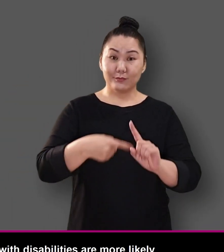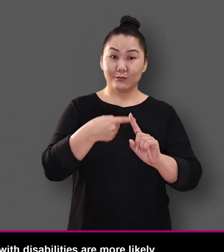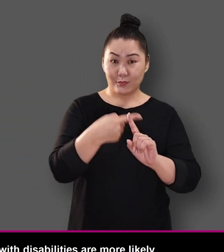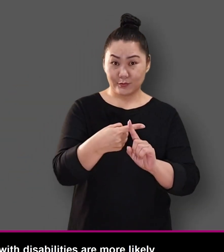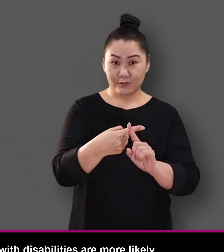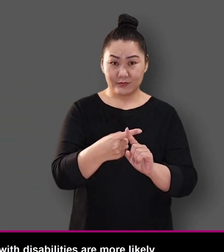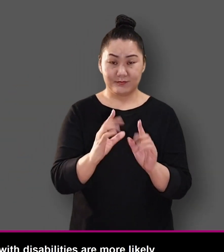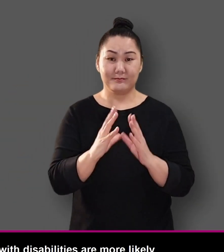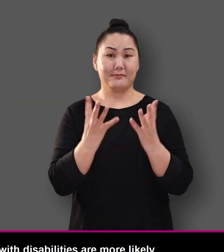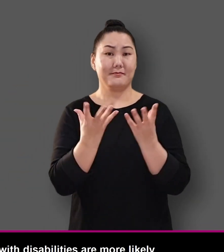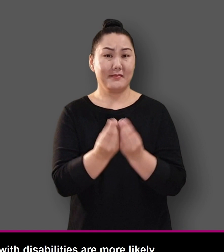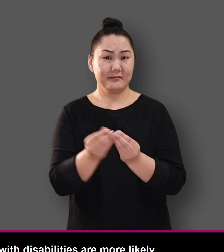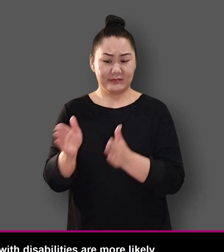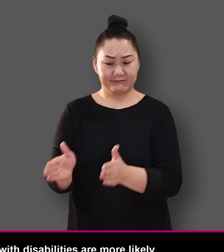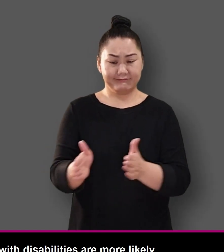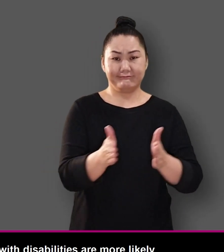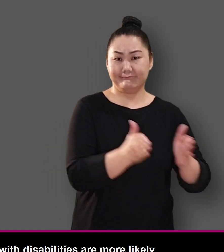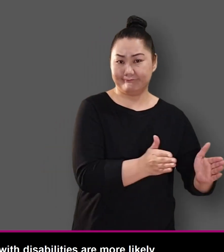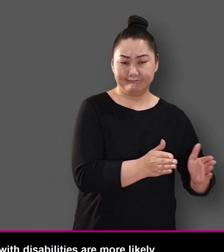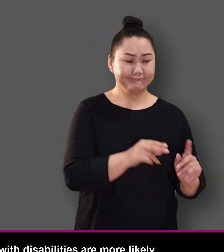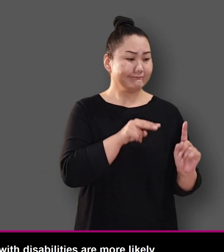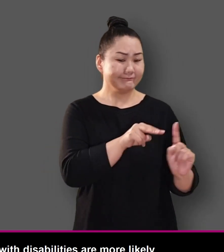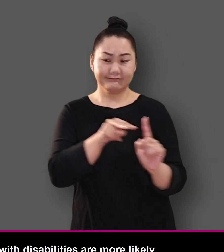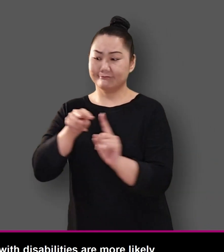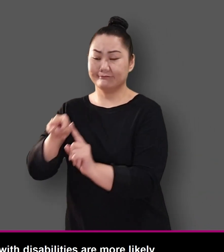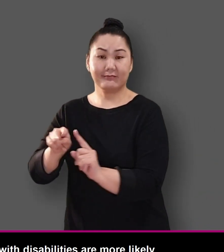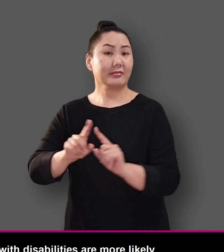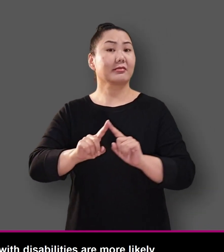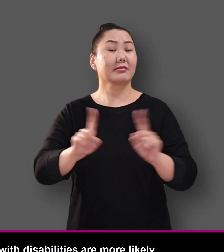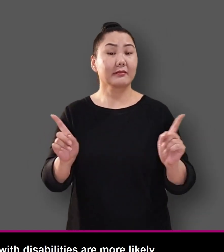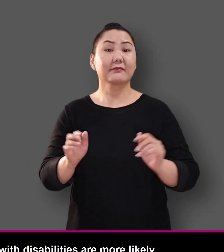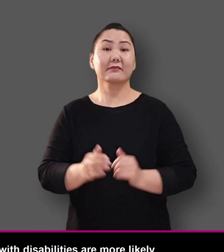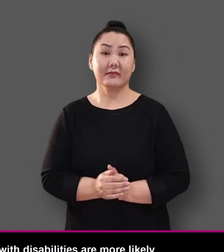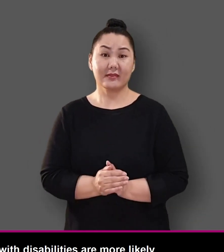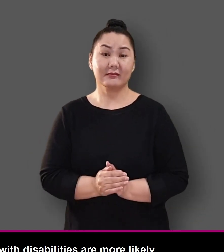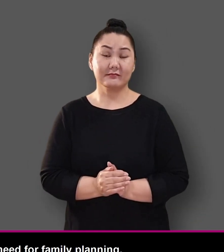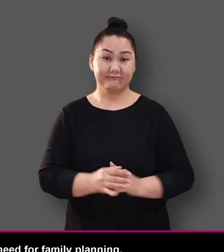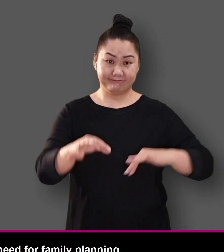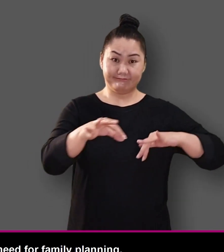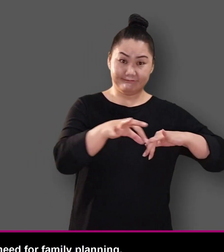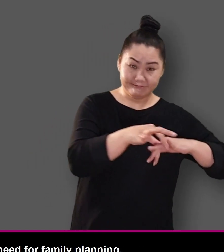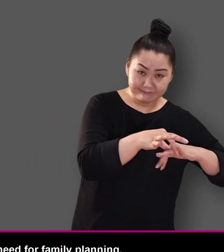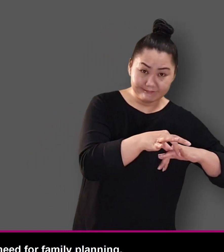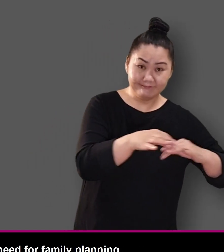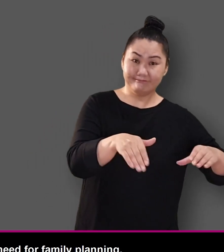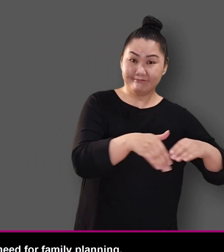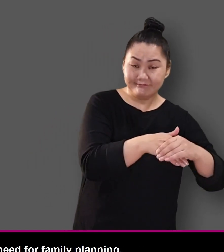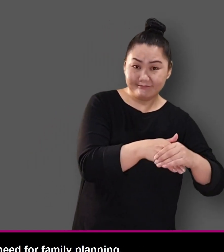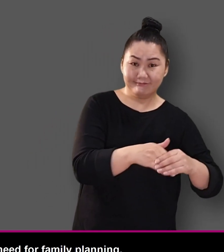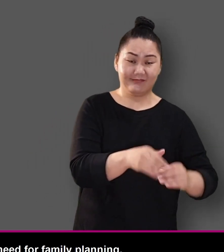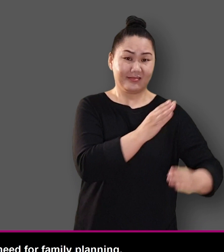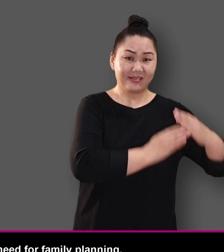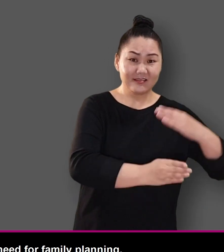And that married women with disabilities are more likely to have an unmet need for family